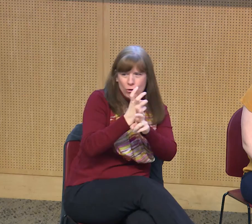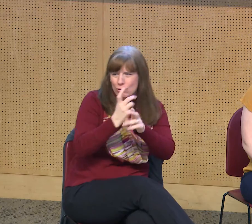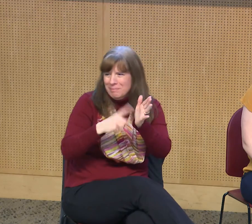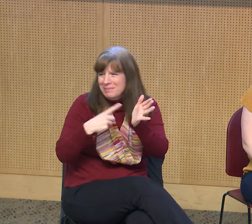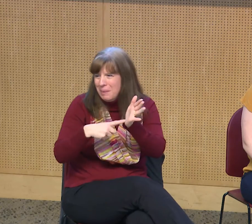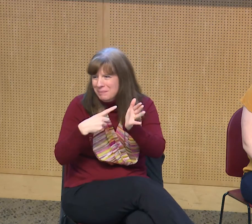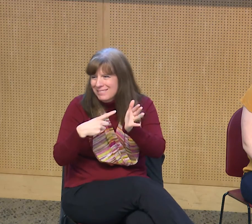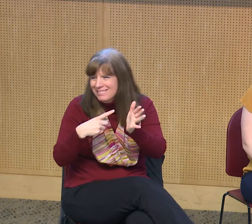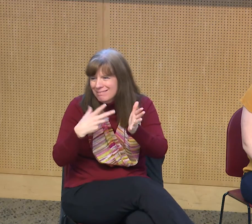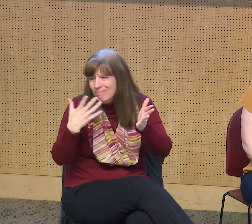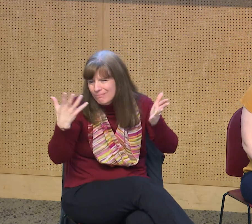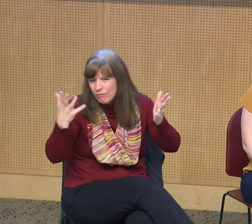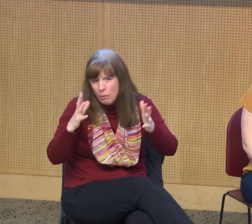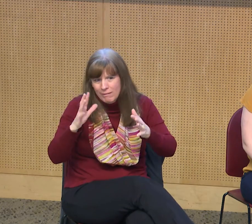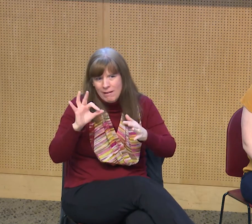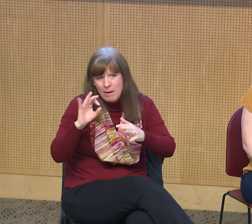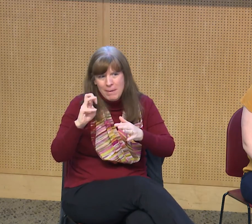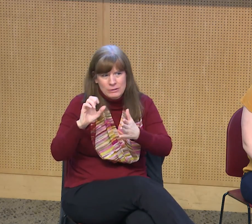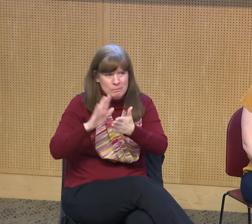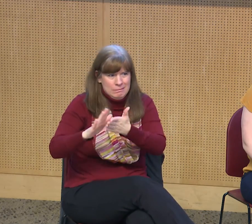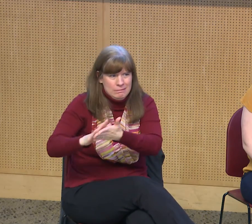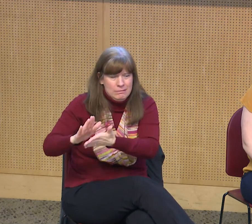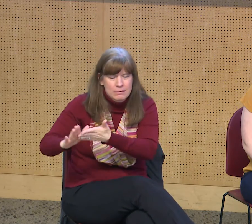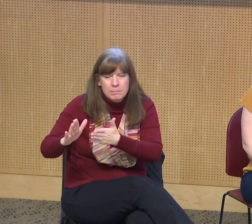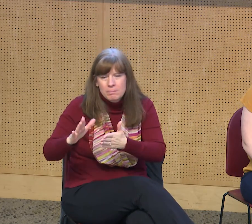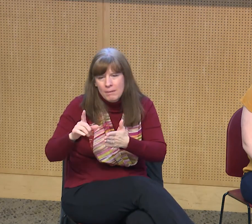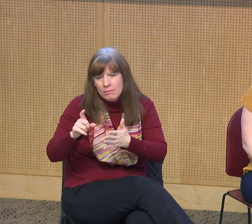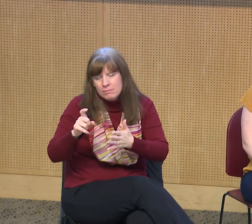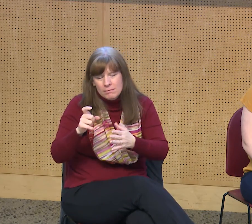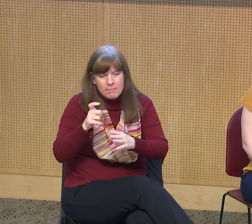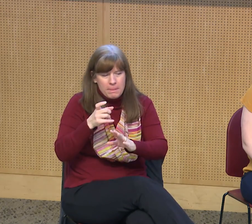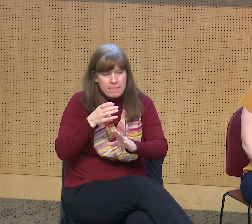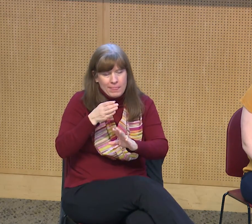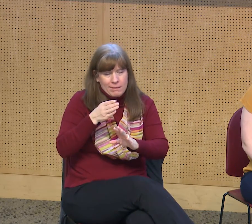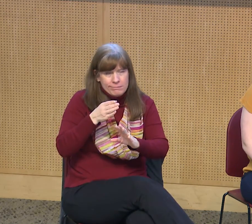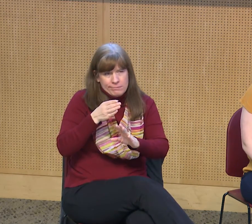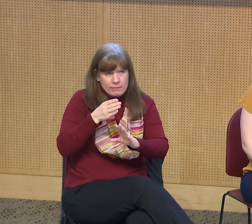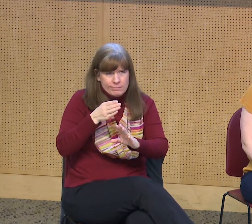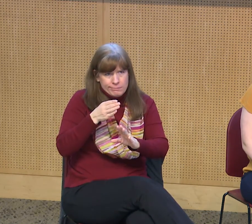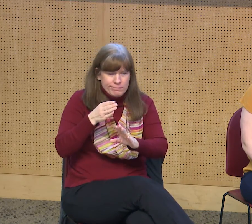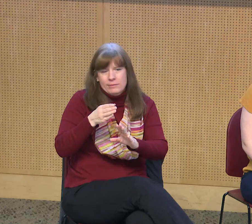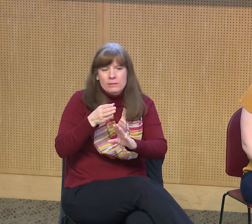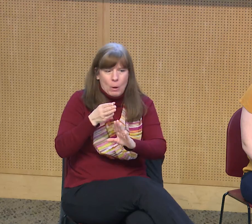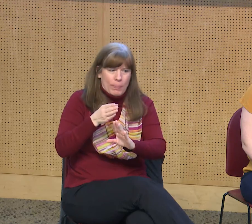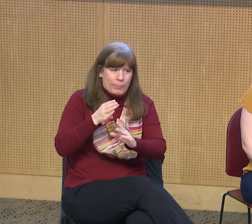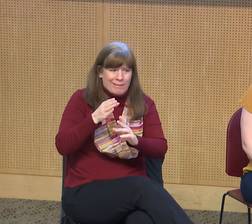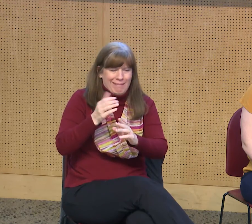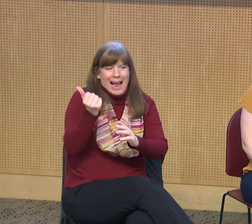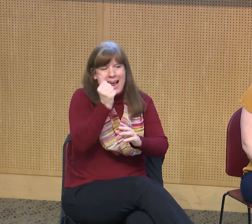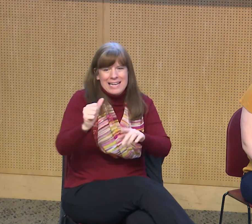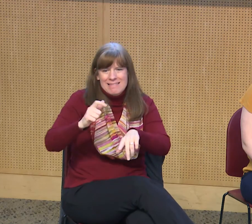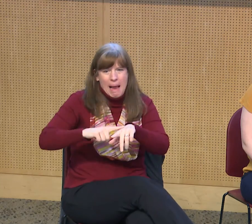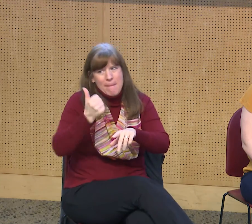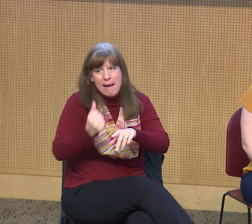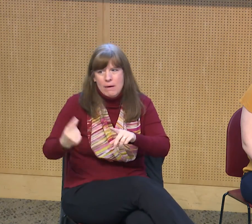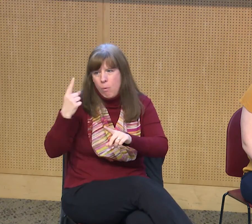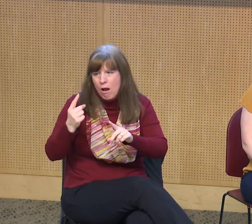there's an event Thursday night, it's hard for FMS to get in there and clean everything up. But make sure you have allowances. Anytime